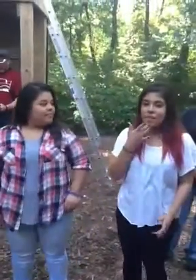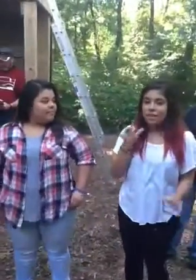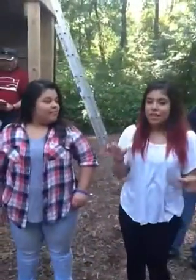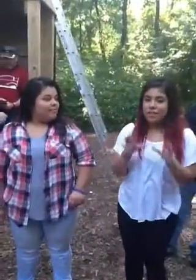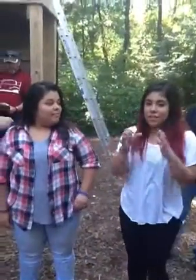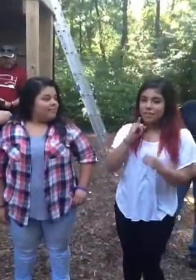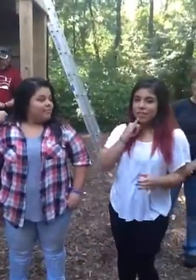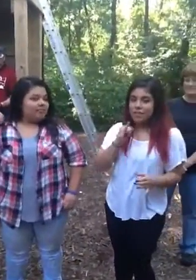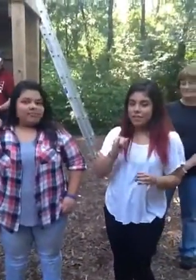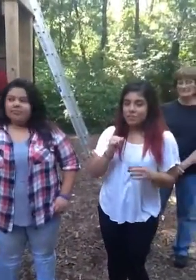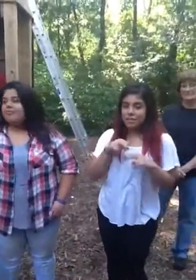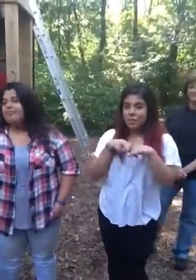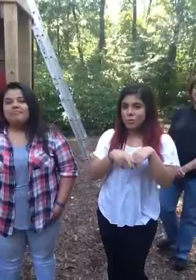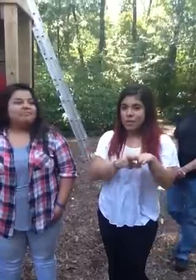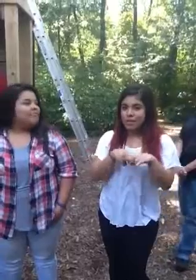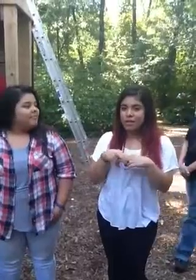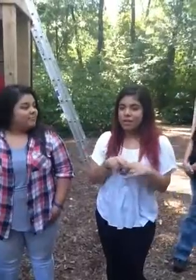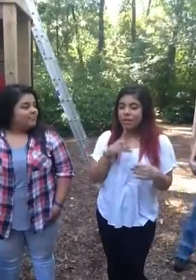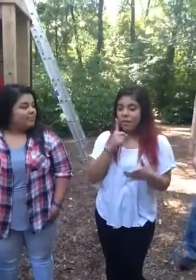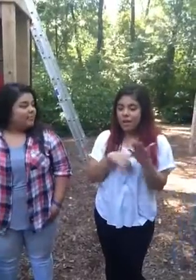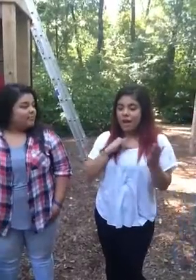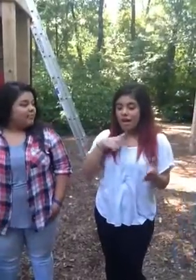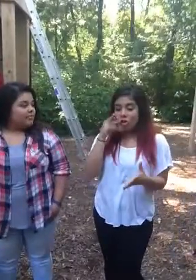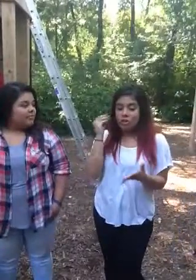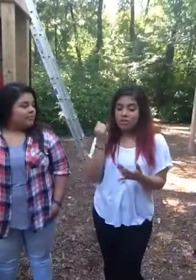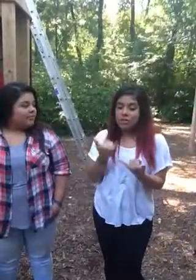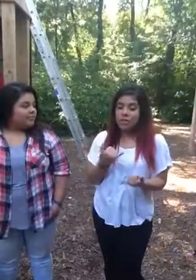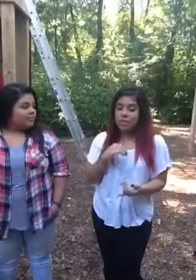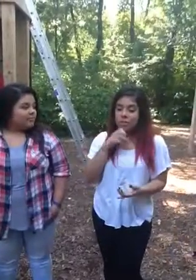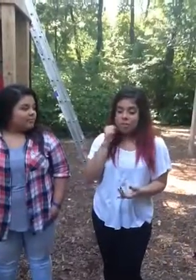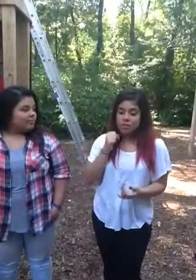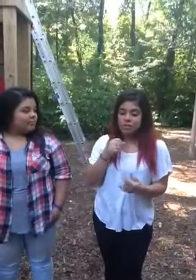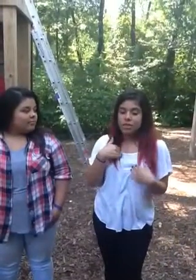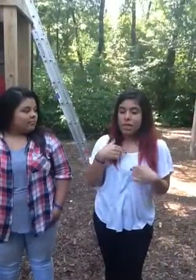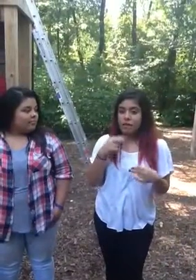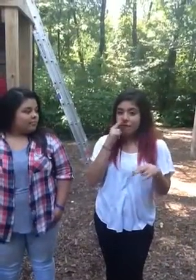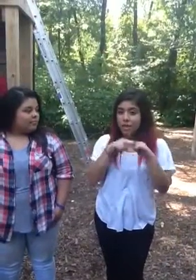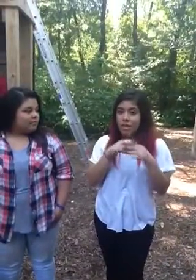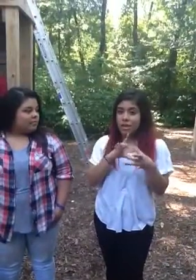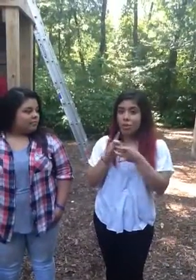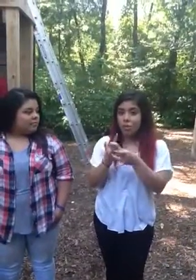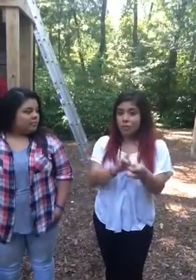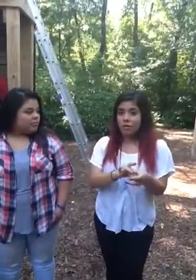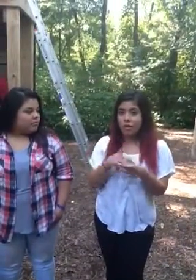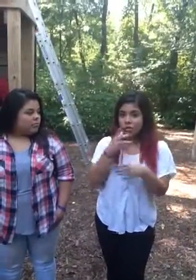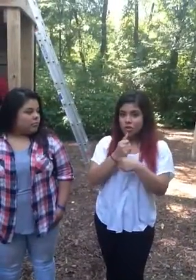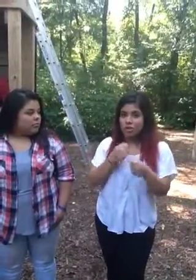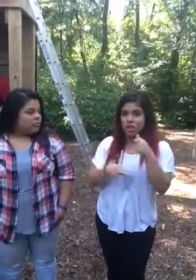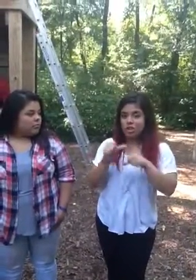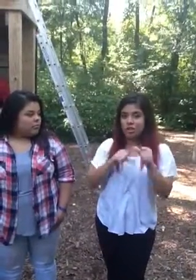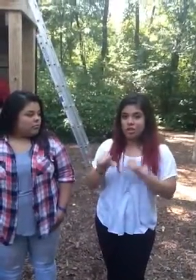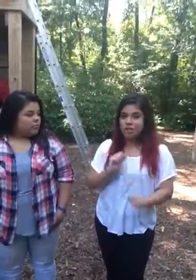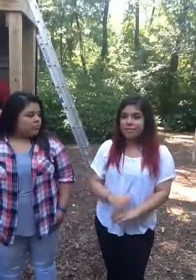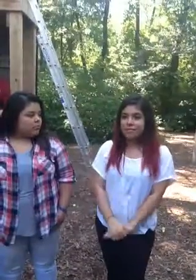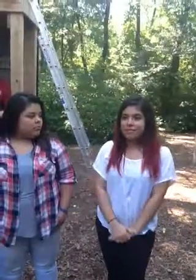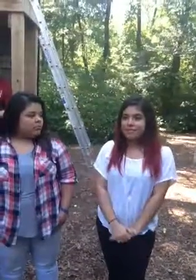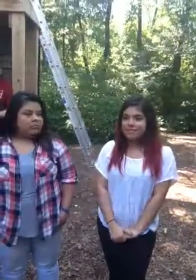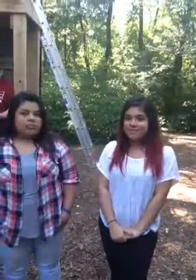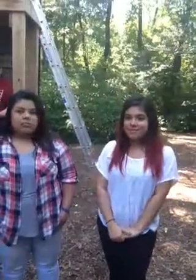favorite activity here is the swing. My favorite activity is the swing. To have fun and cooperate. What I learned was to have fun and cooperate with each other.